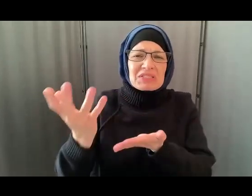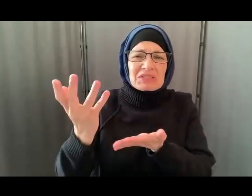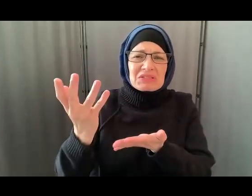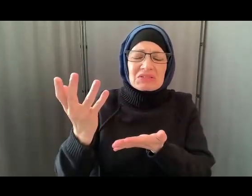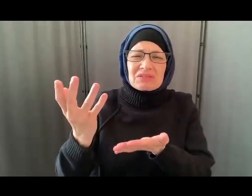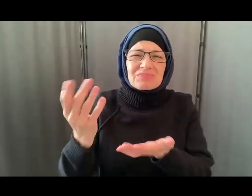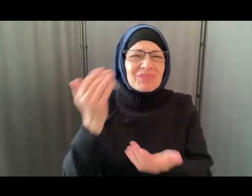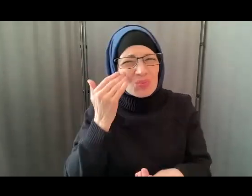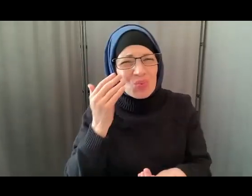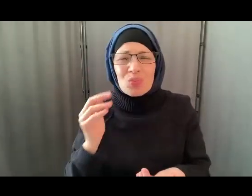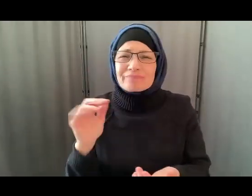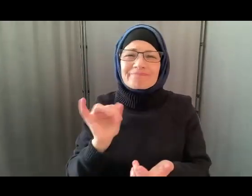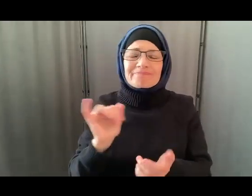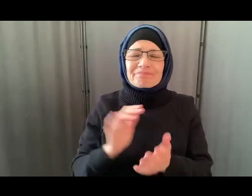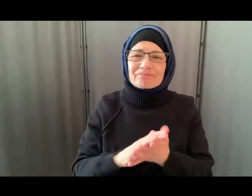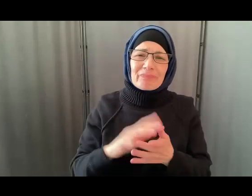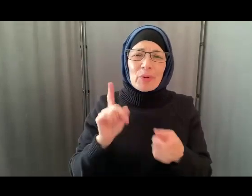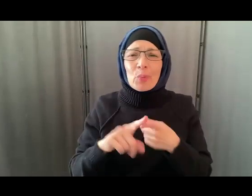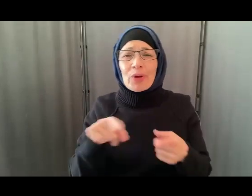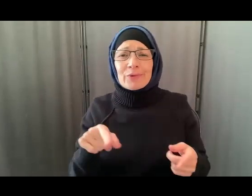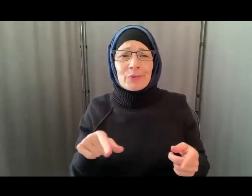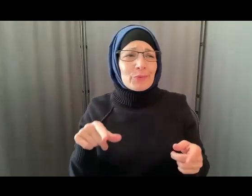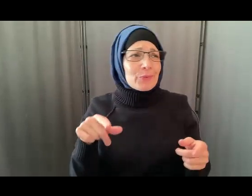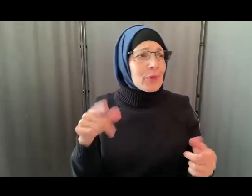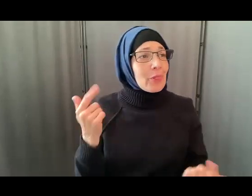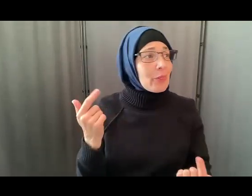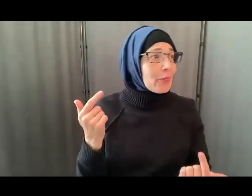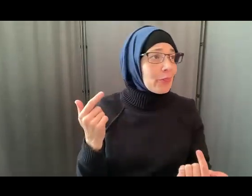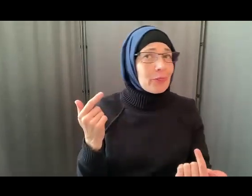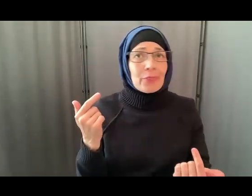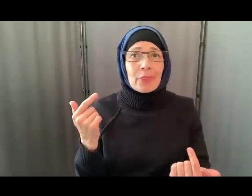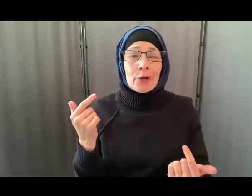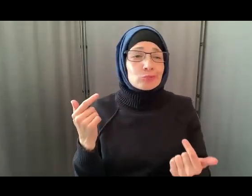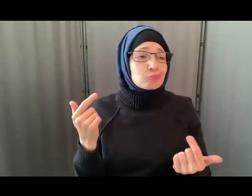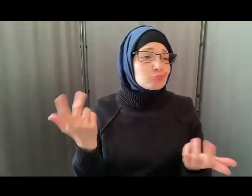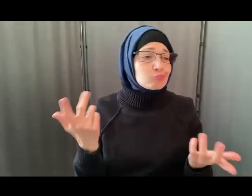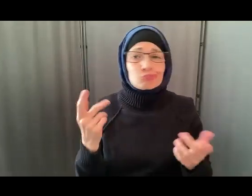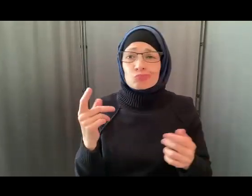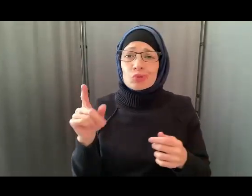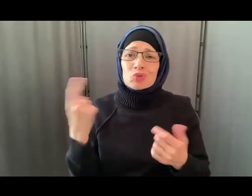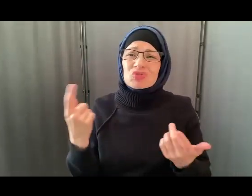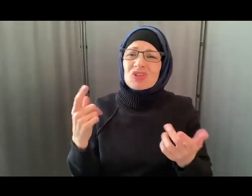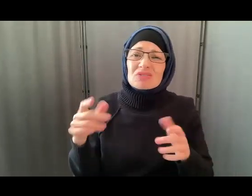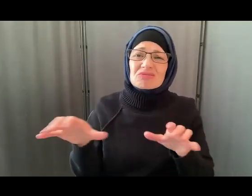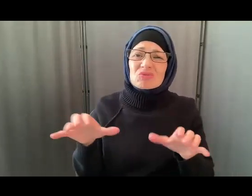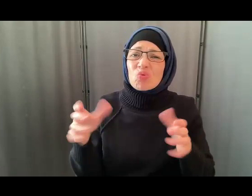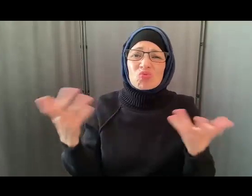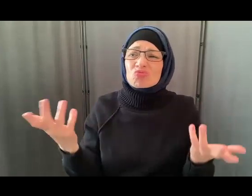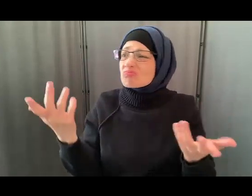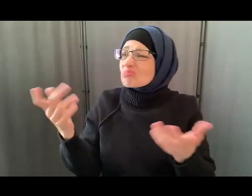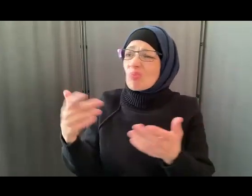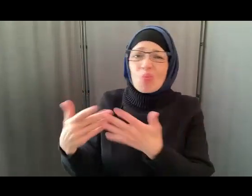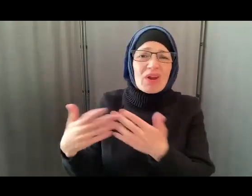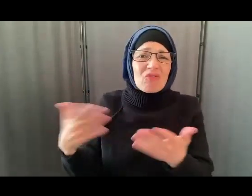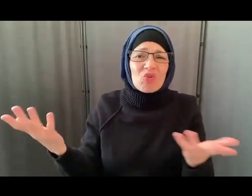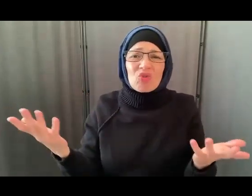You know, when you have nothing to do and you just spend time doing whatever, this